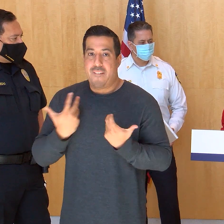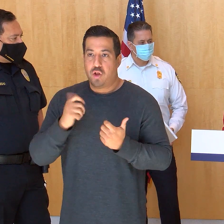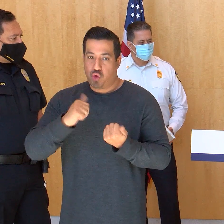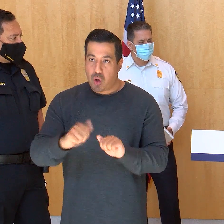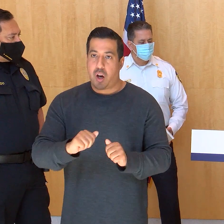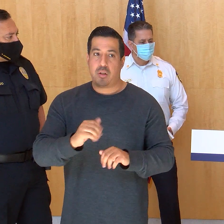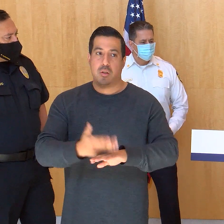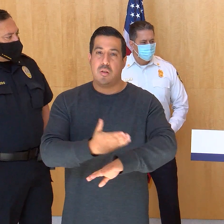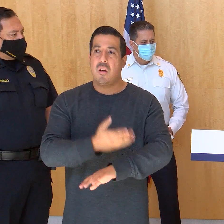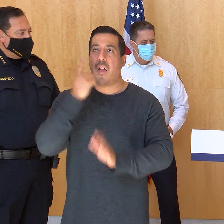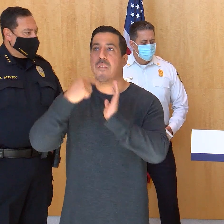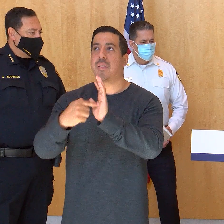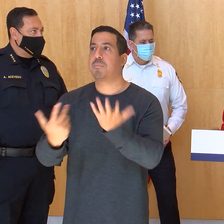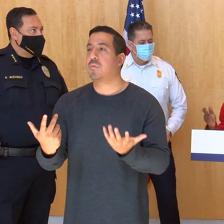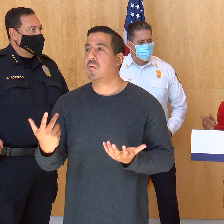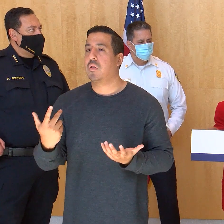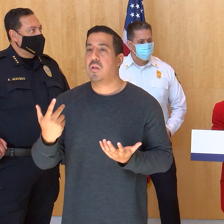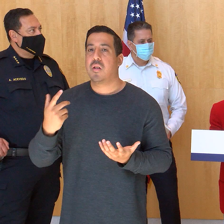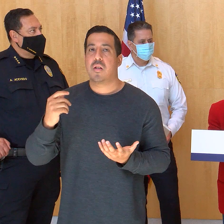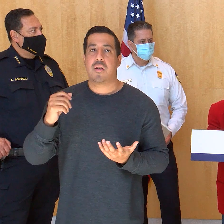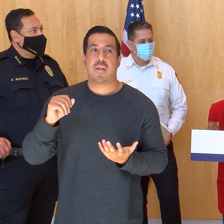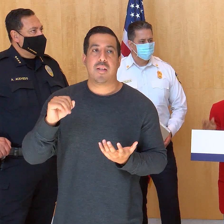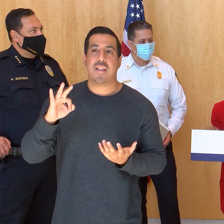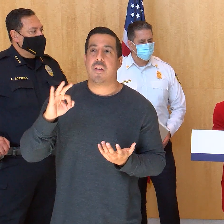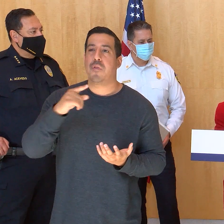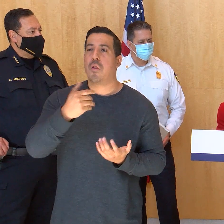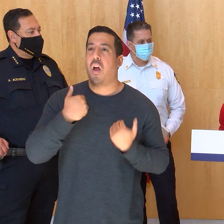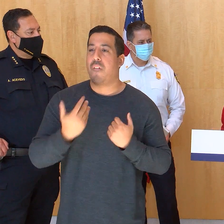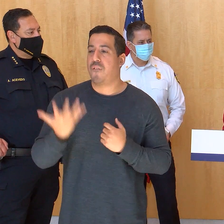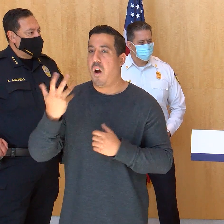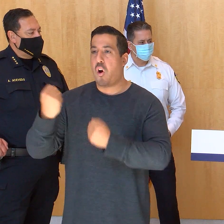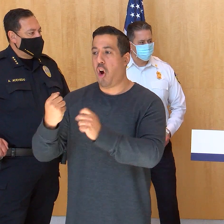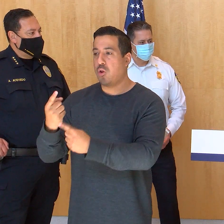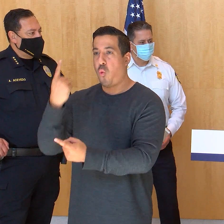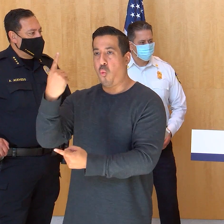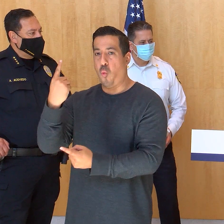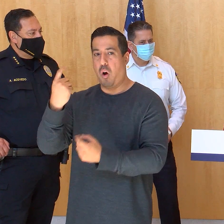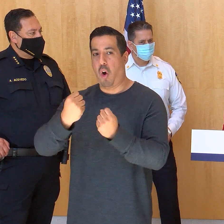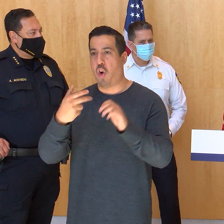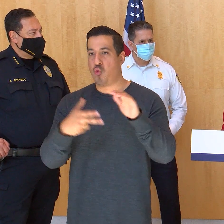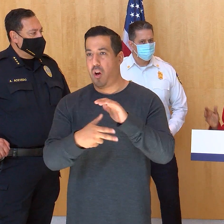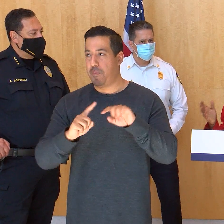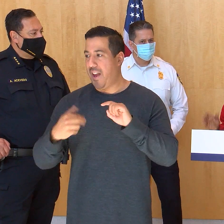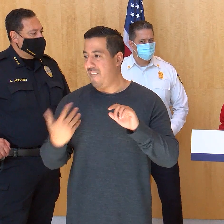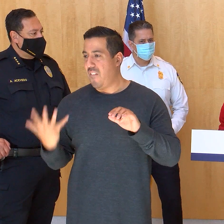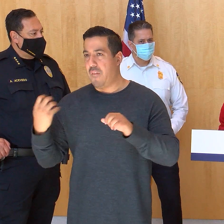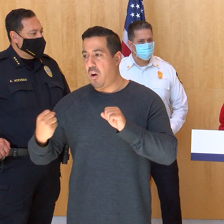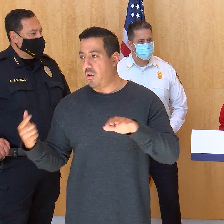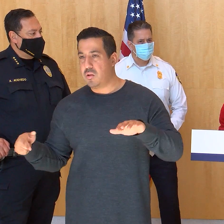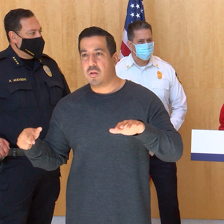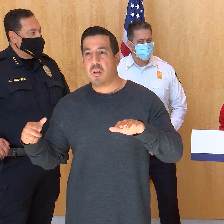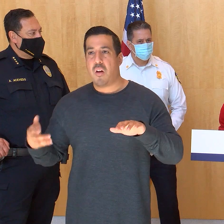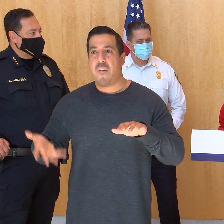have, it's almost like, if I might, you've got 5 cars and you got a 1-car garage, and you can't get your